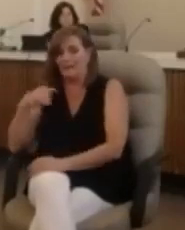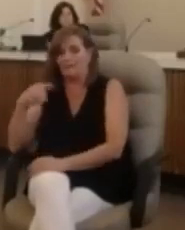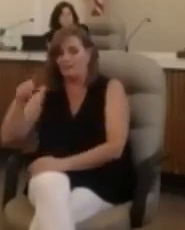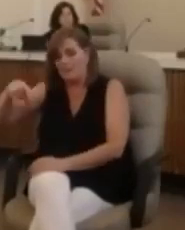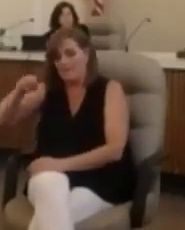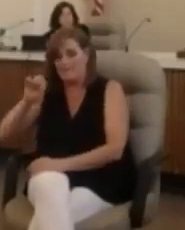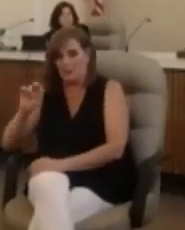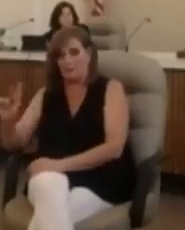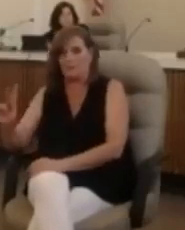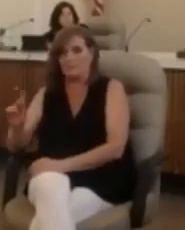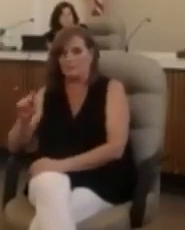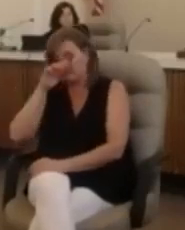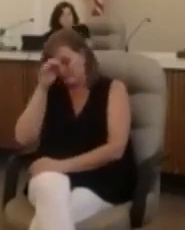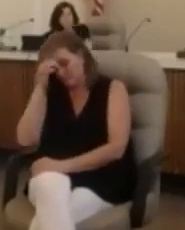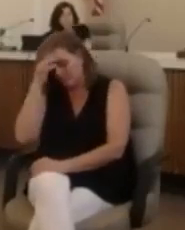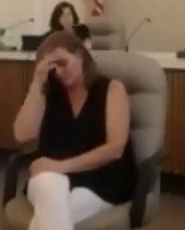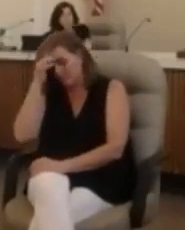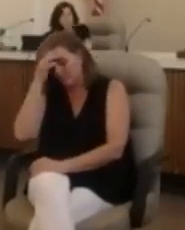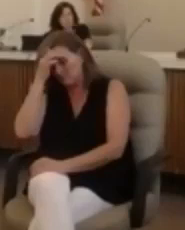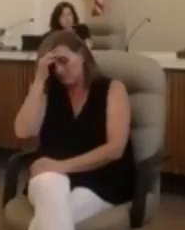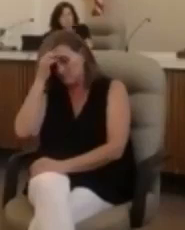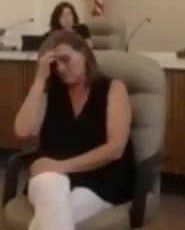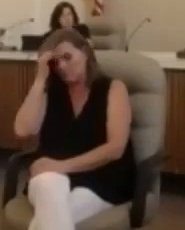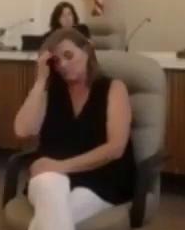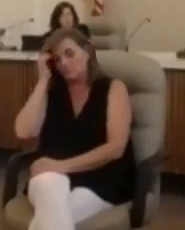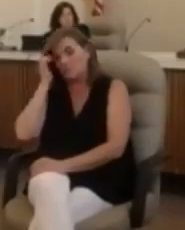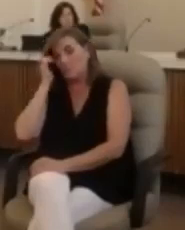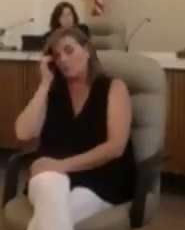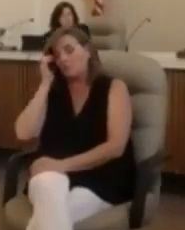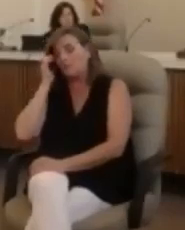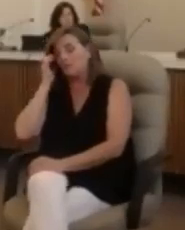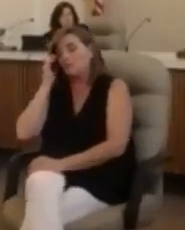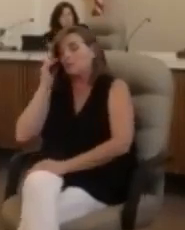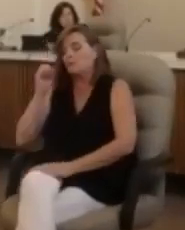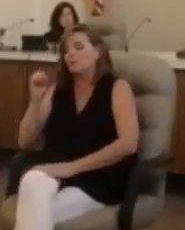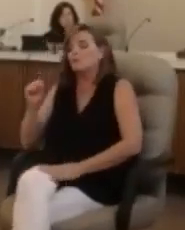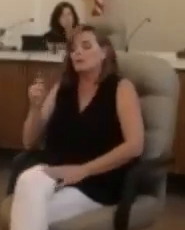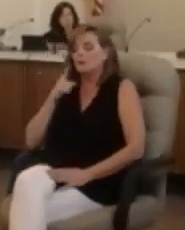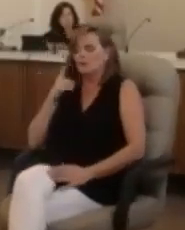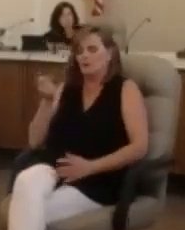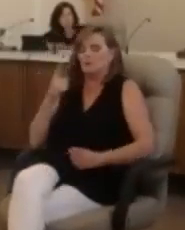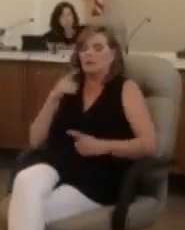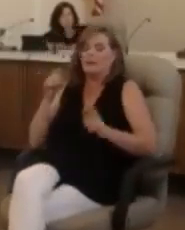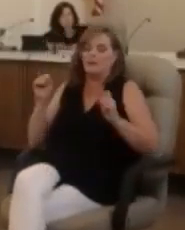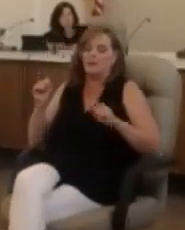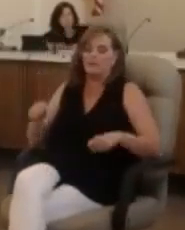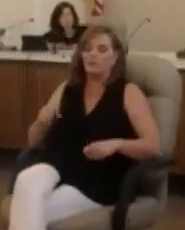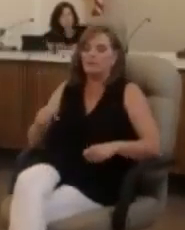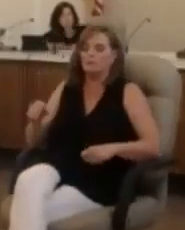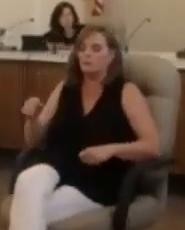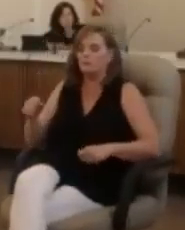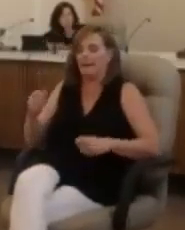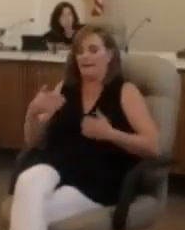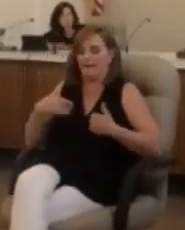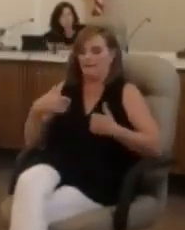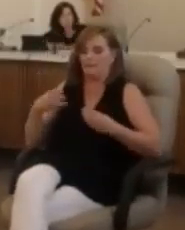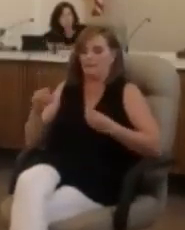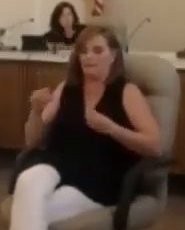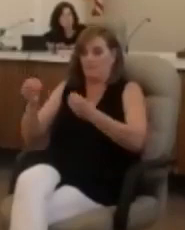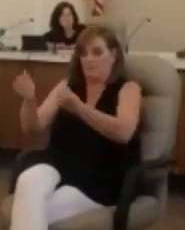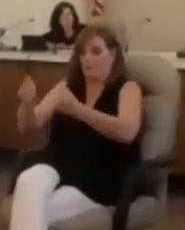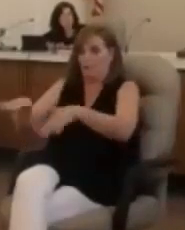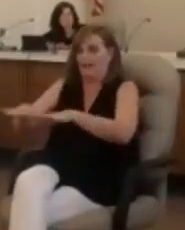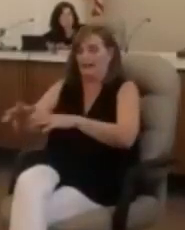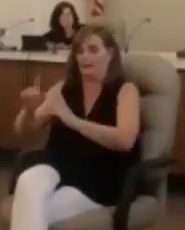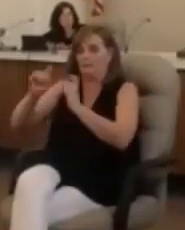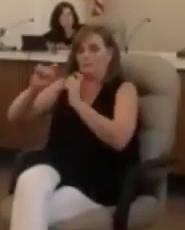from the capital expenditure standpoint. So the ability to get one donated and even to have some